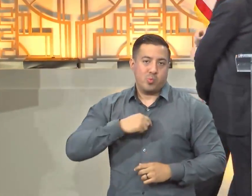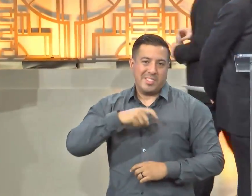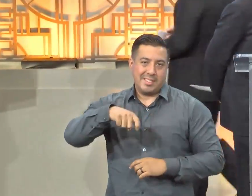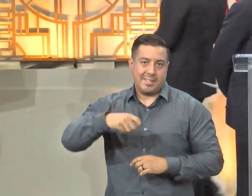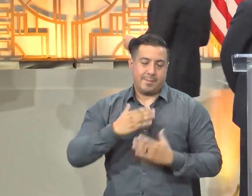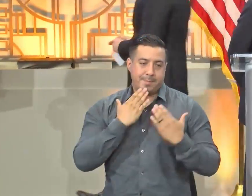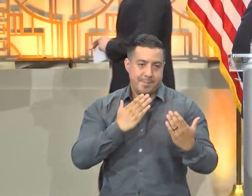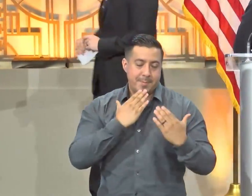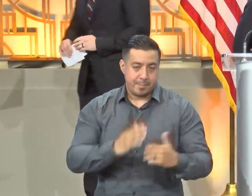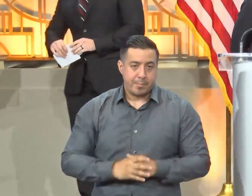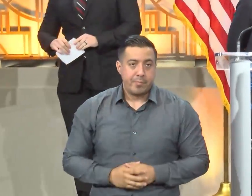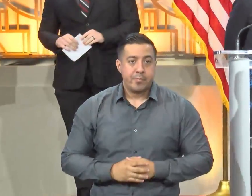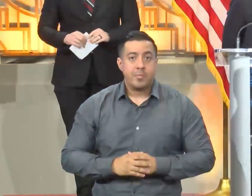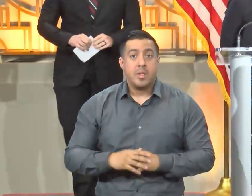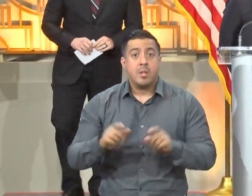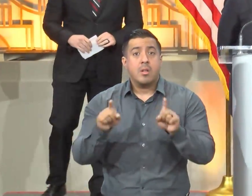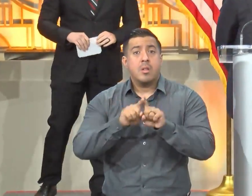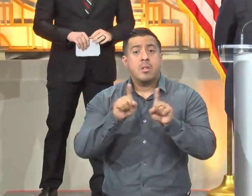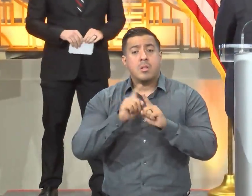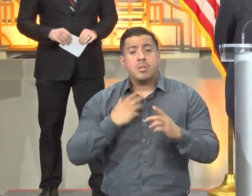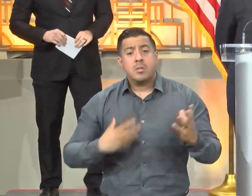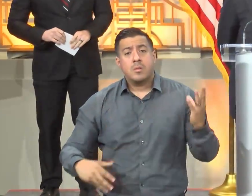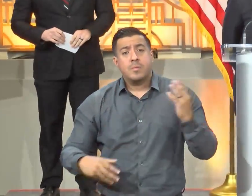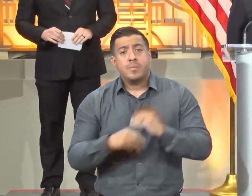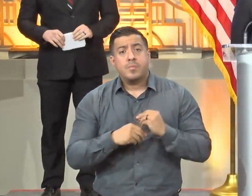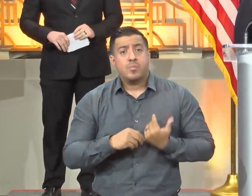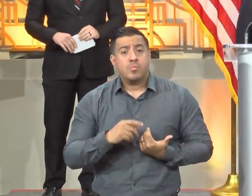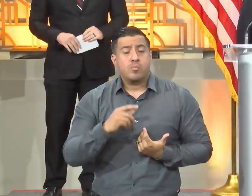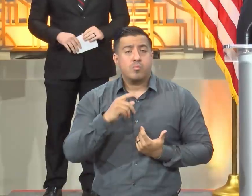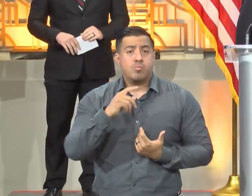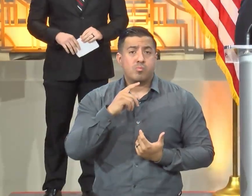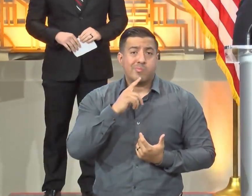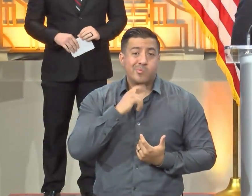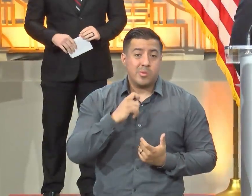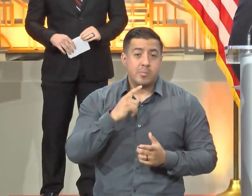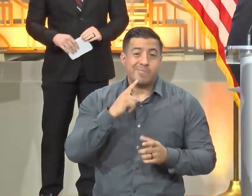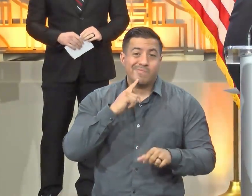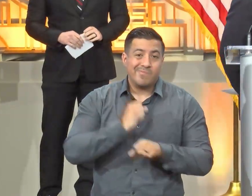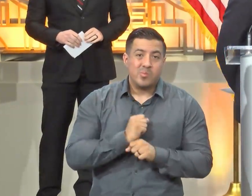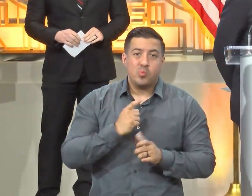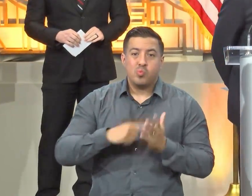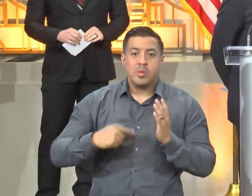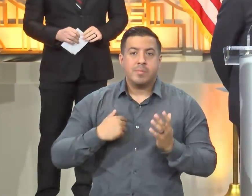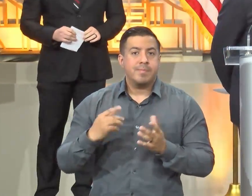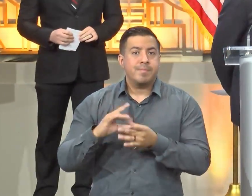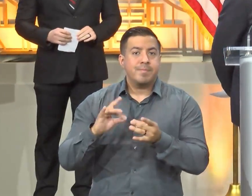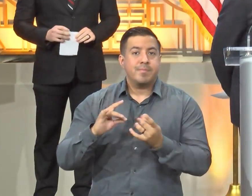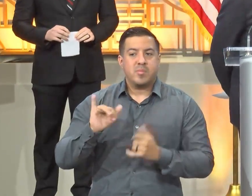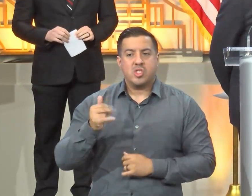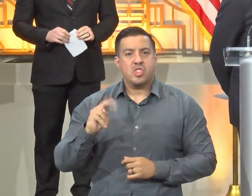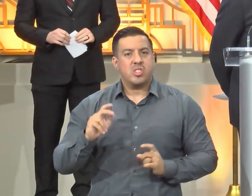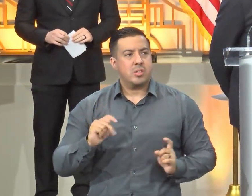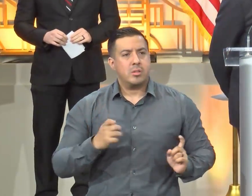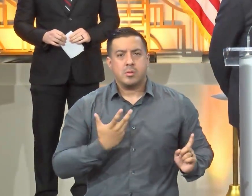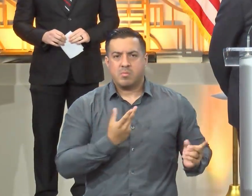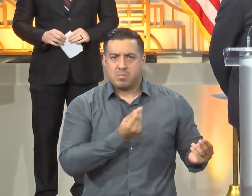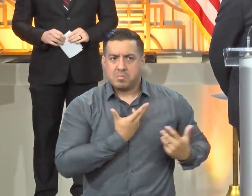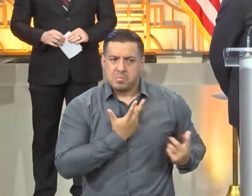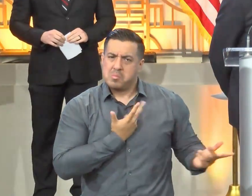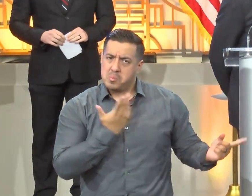And then just to put a real face to what we're talking about, Janice, why don't you come up and just say how